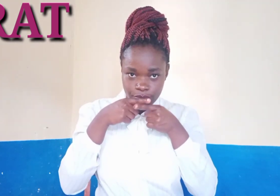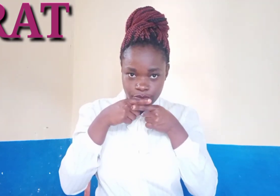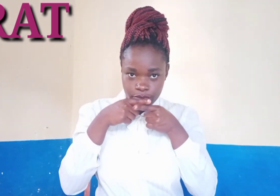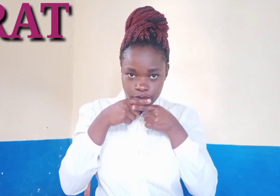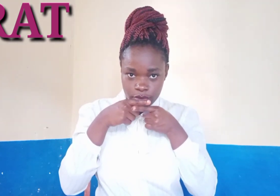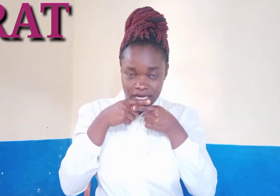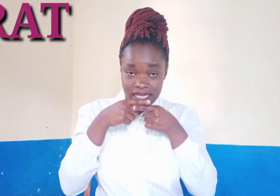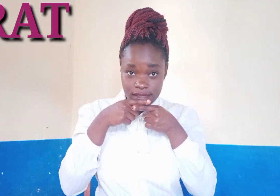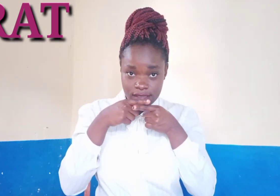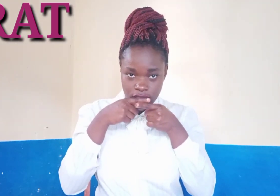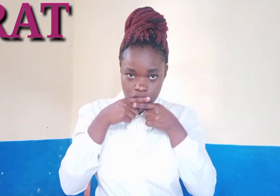right